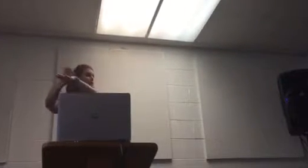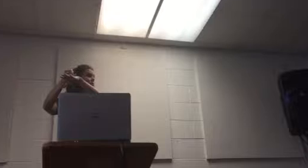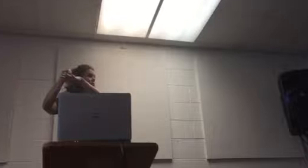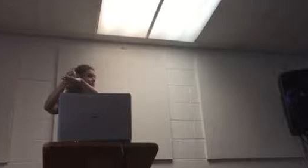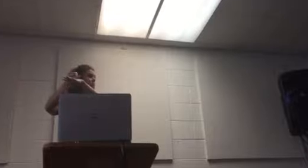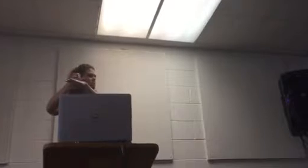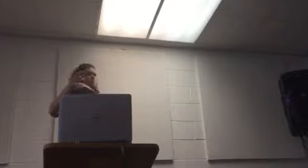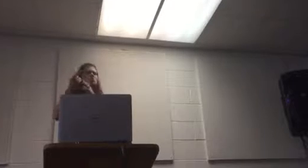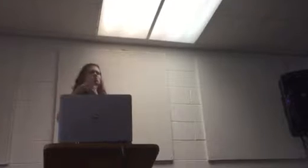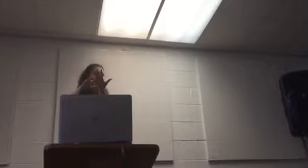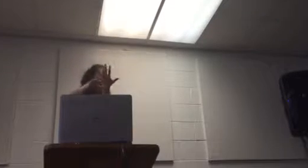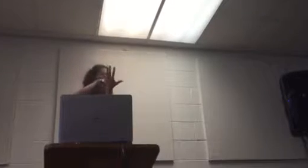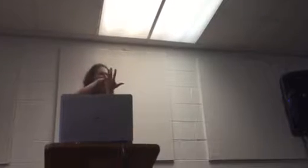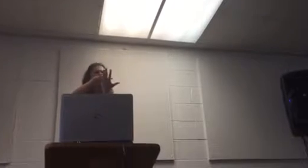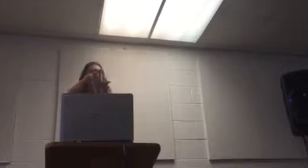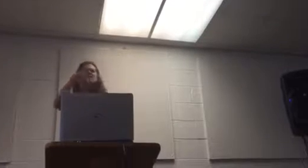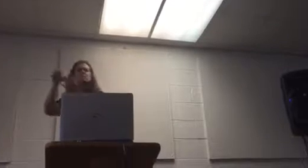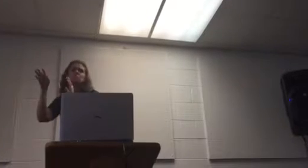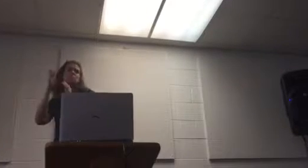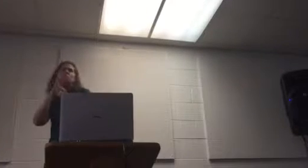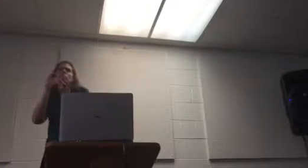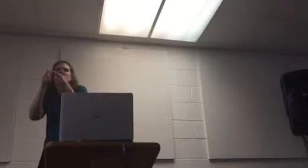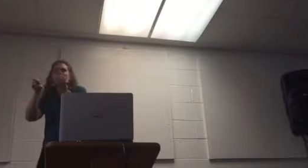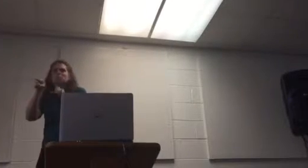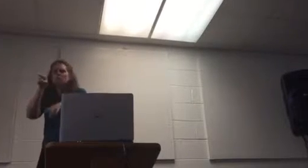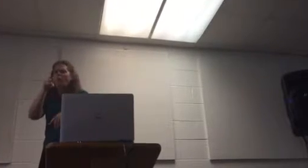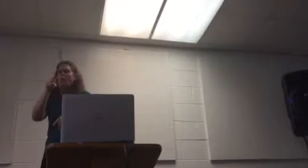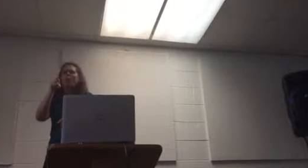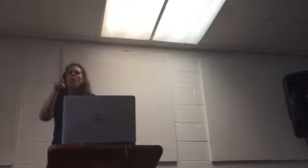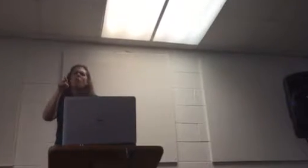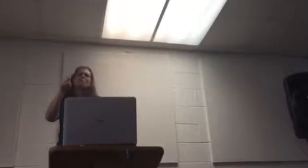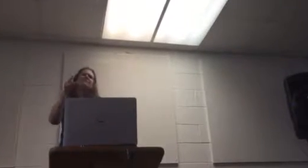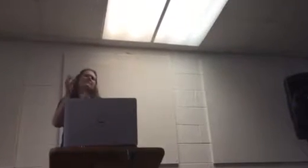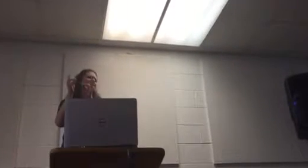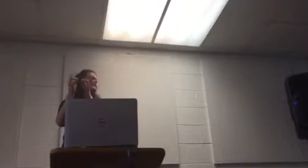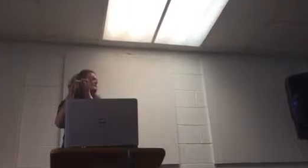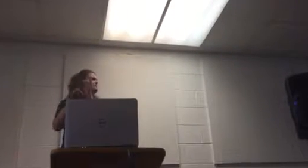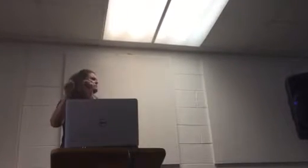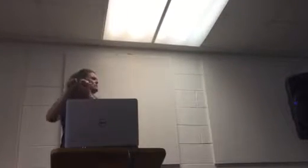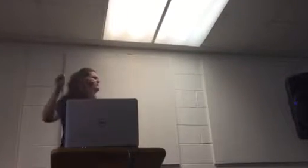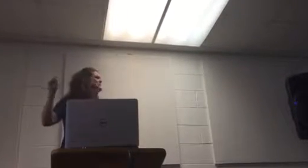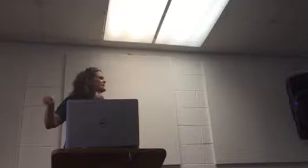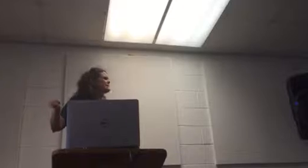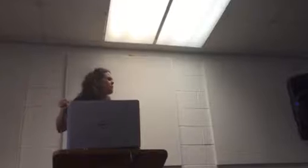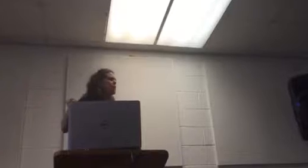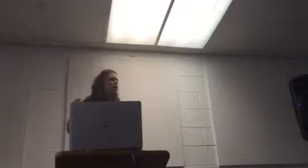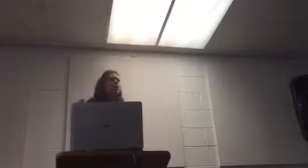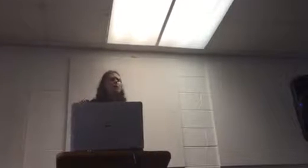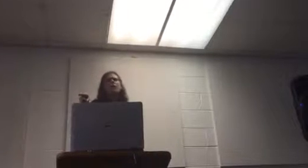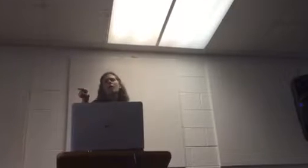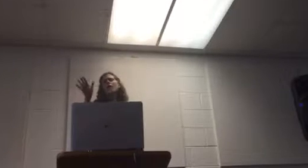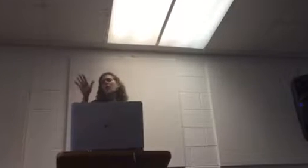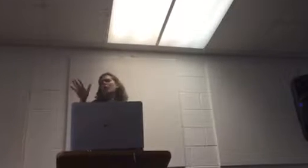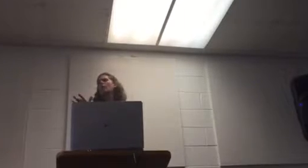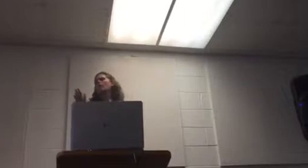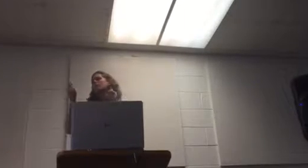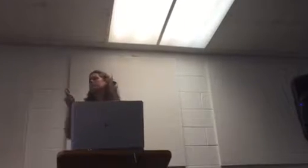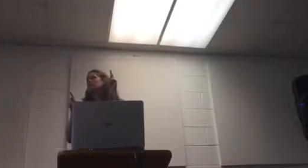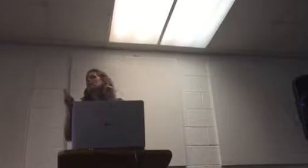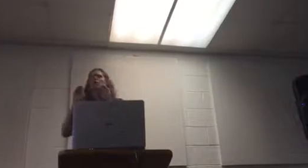maybe on an island, and they may start to study their spoken language there. And they'll say, oh, this is a simplistic system. The